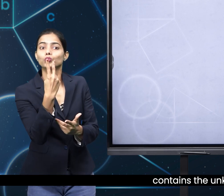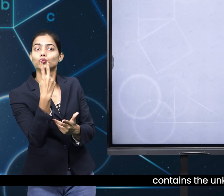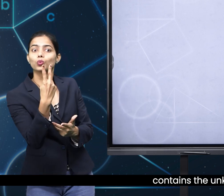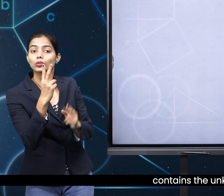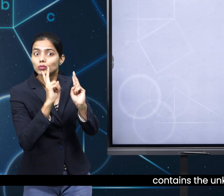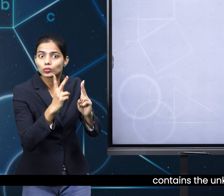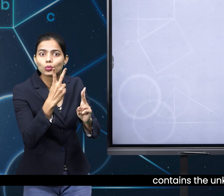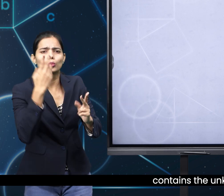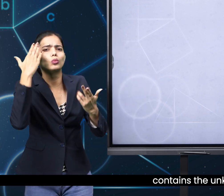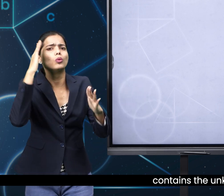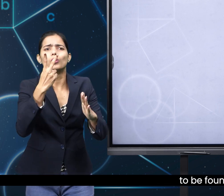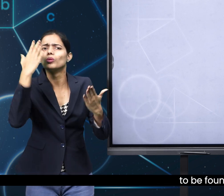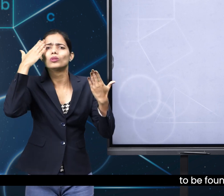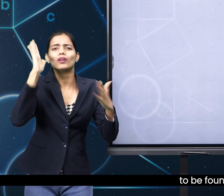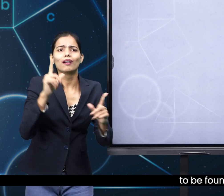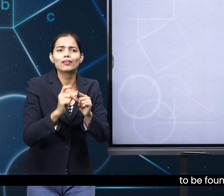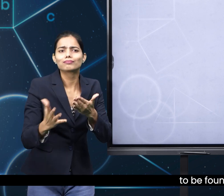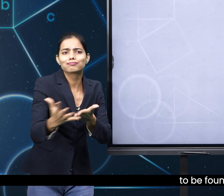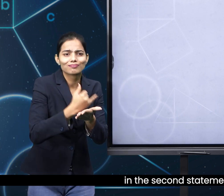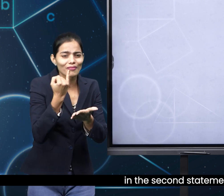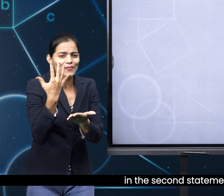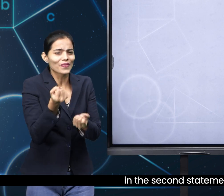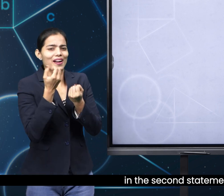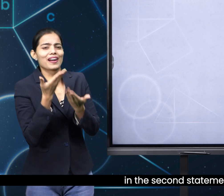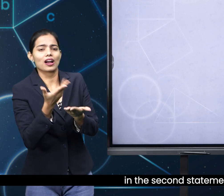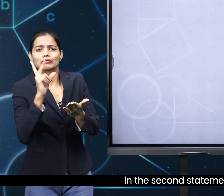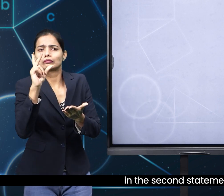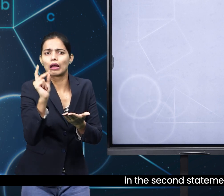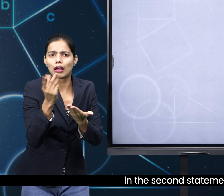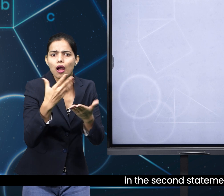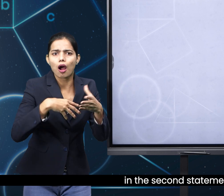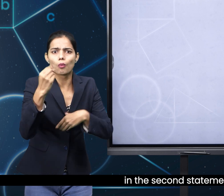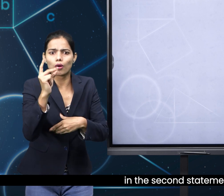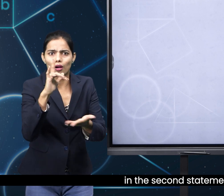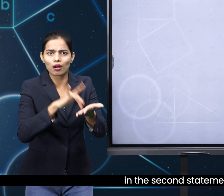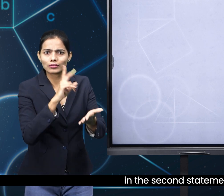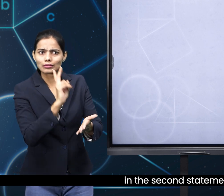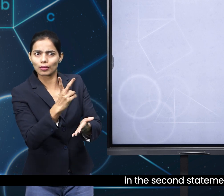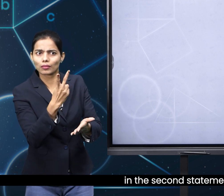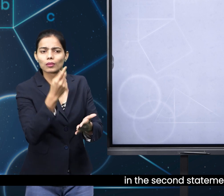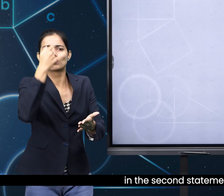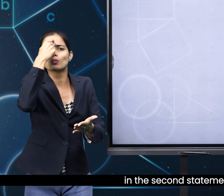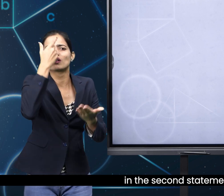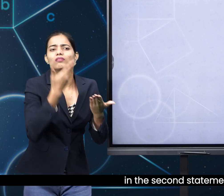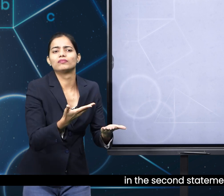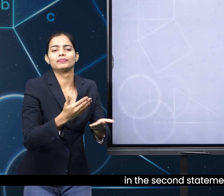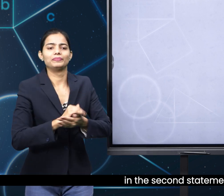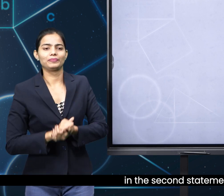2 contains the unknown data to be found out in the second statement of the problem.